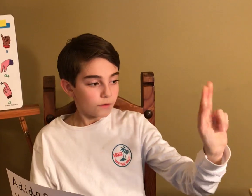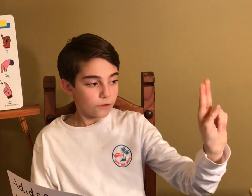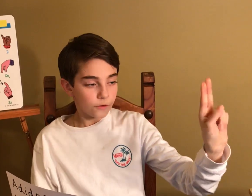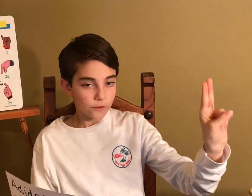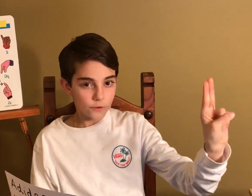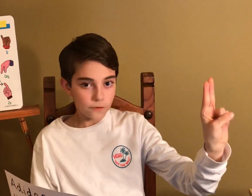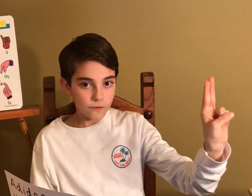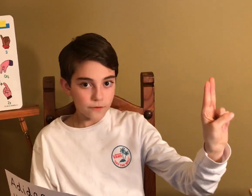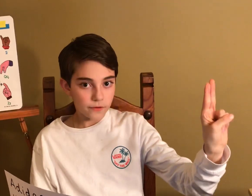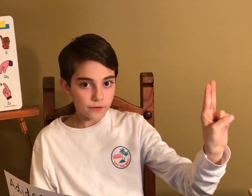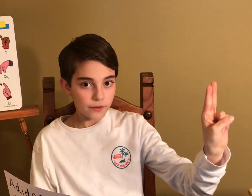U,